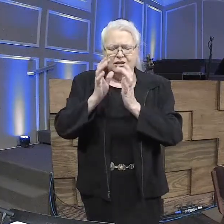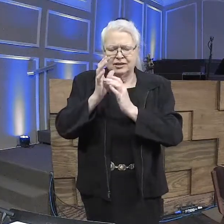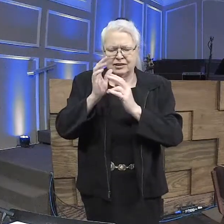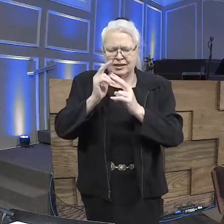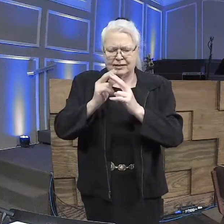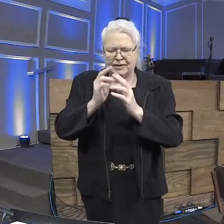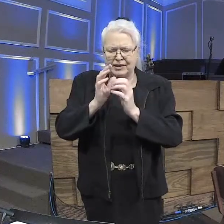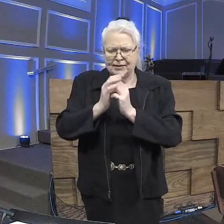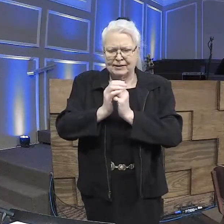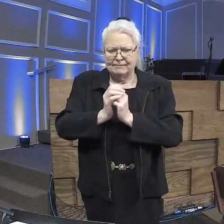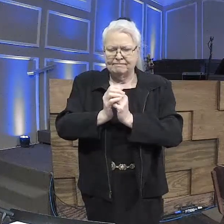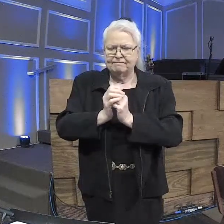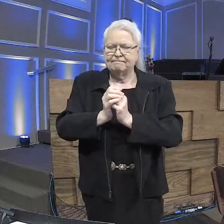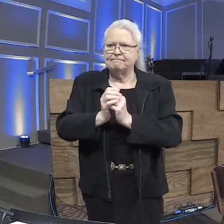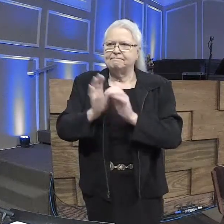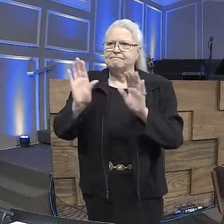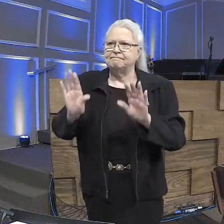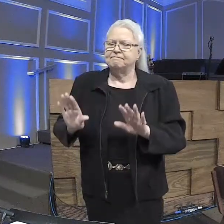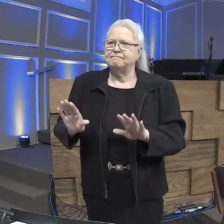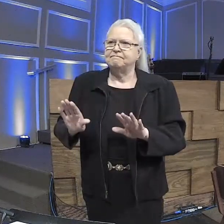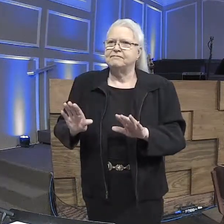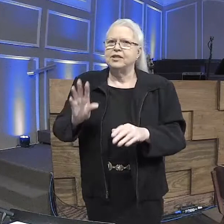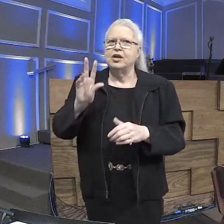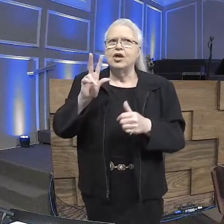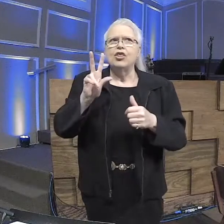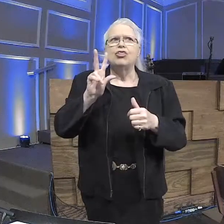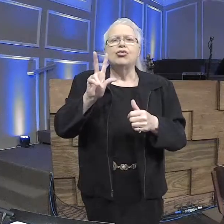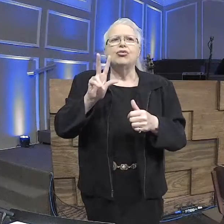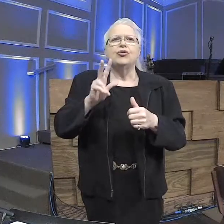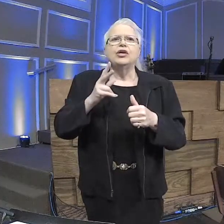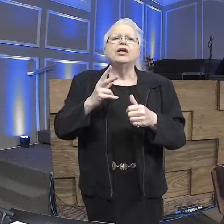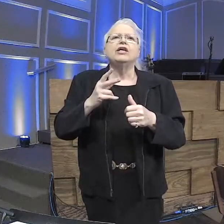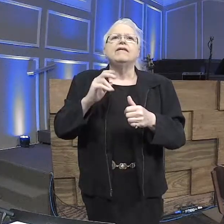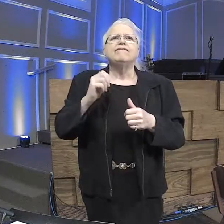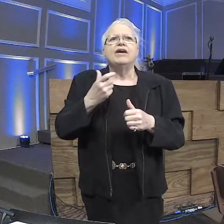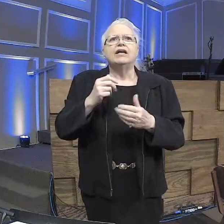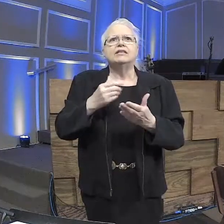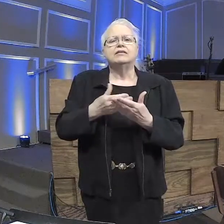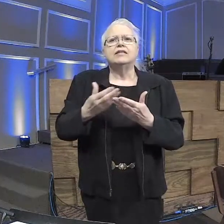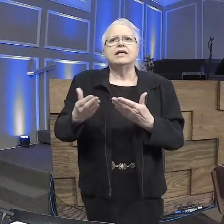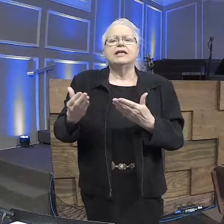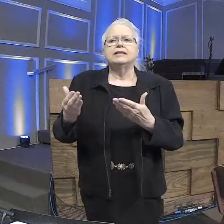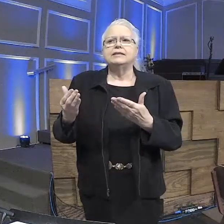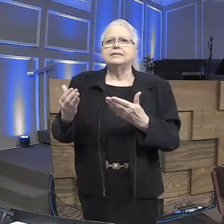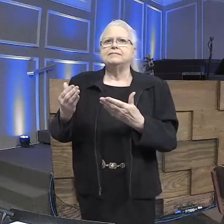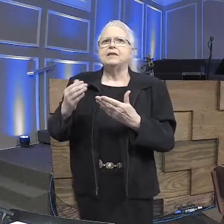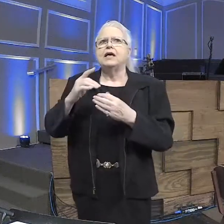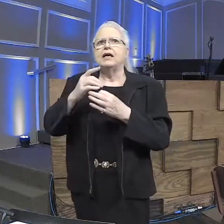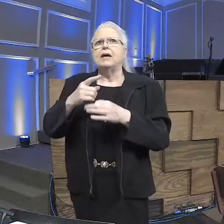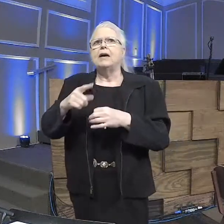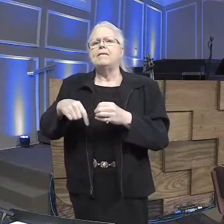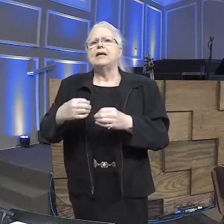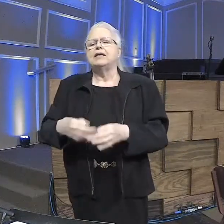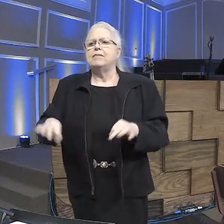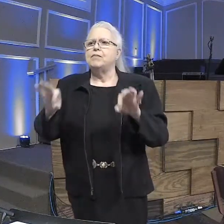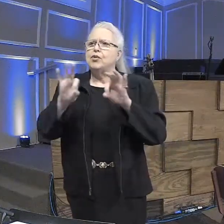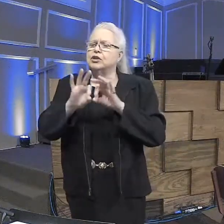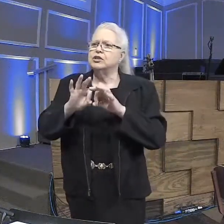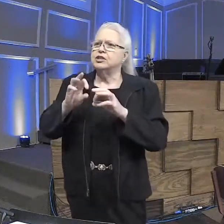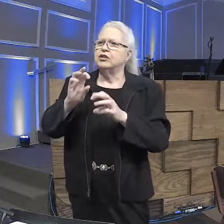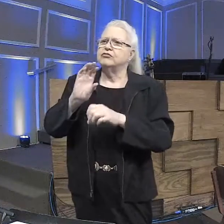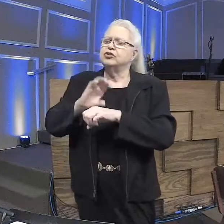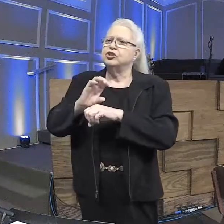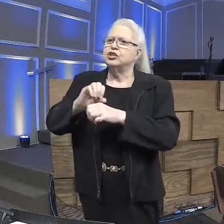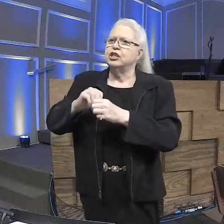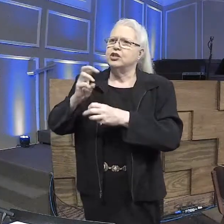seated. Three quick things you're going to see in the outline as we talk about the importance of church in the world today. Let's